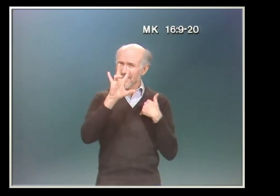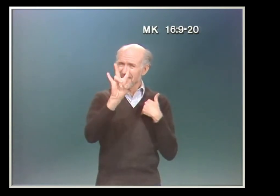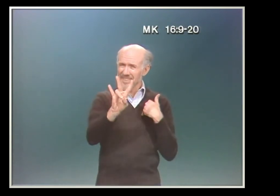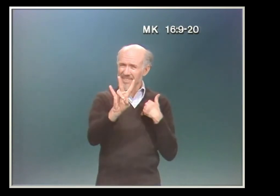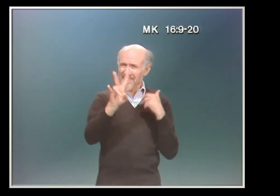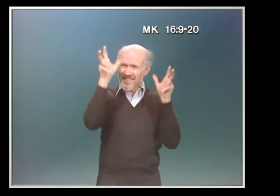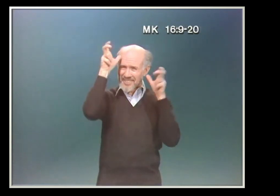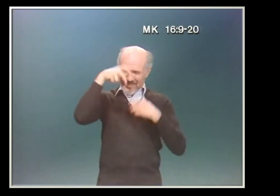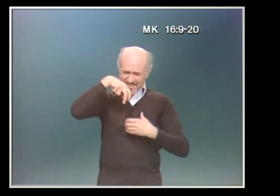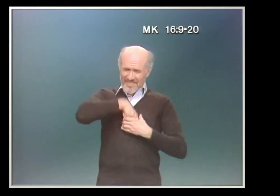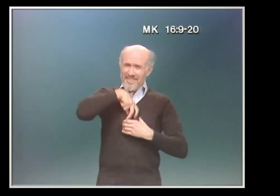Magdalene.